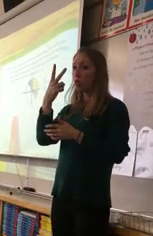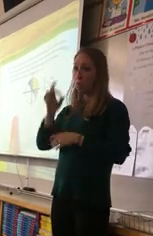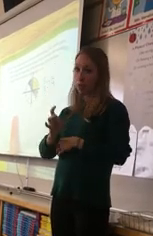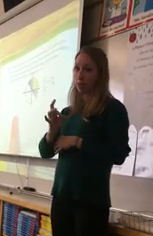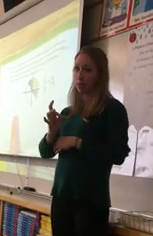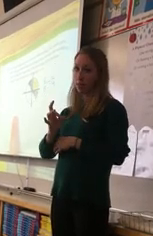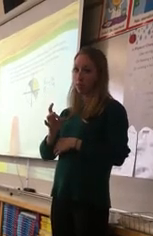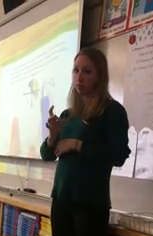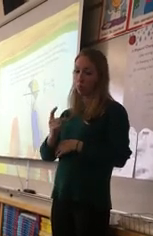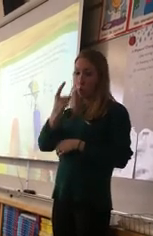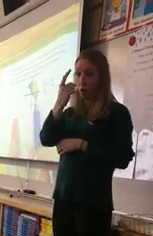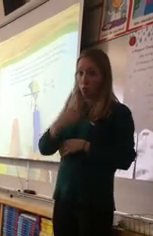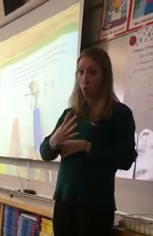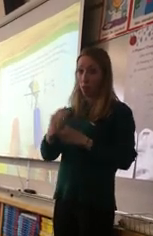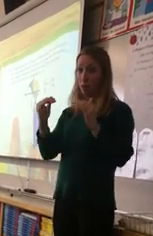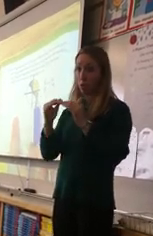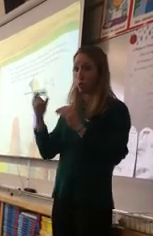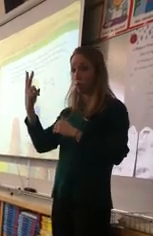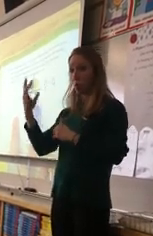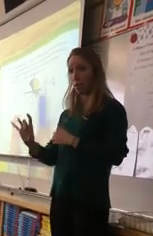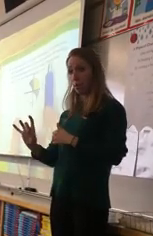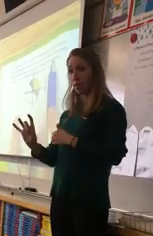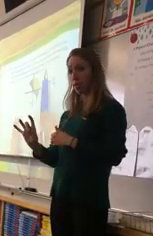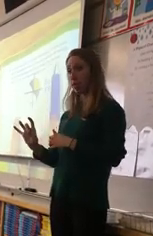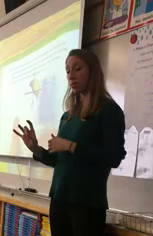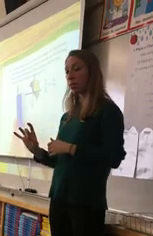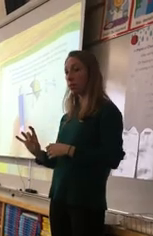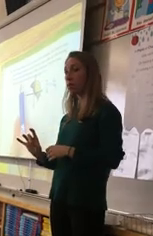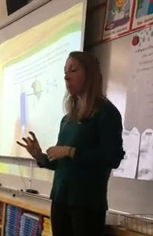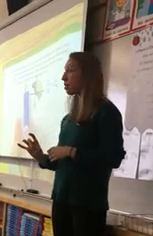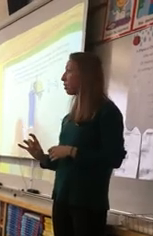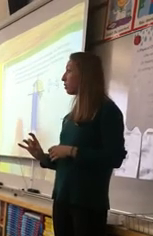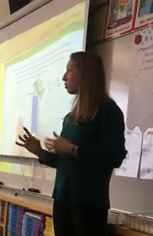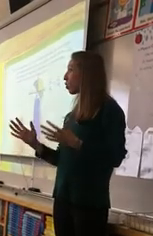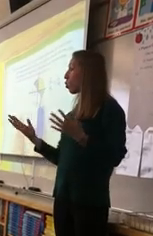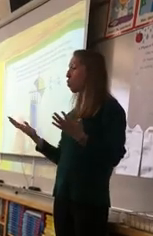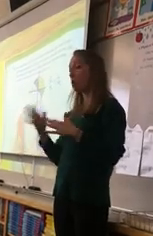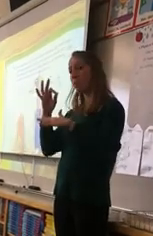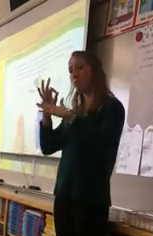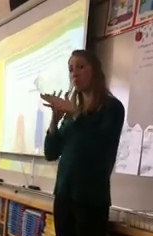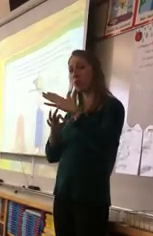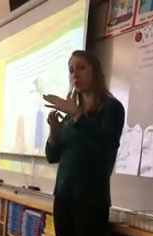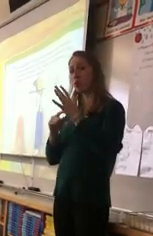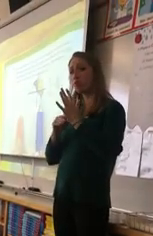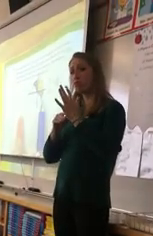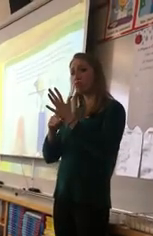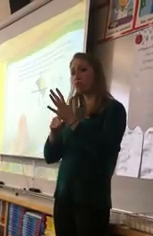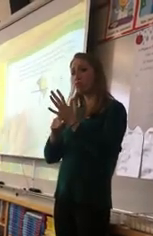you like. And then A half of it. what fraction shows how much pie is actually left over? There's 2